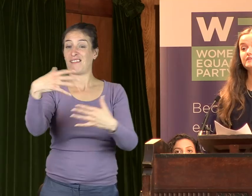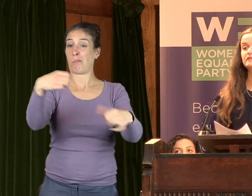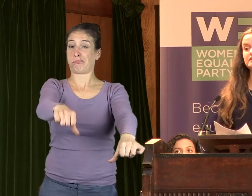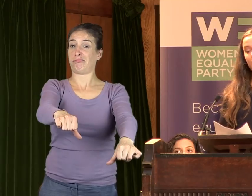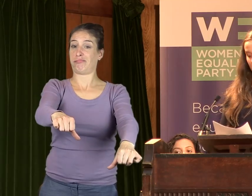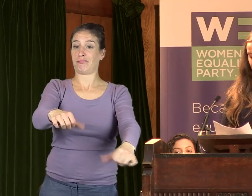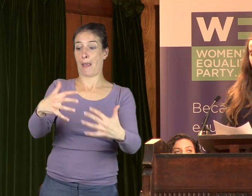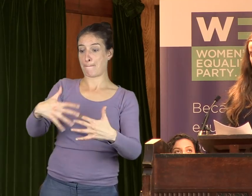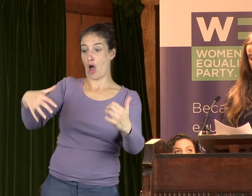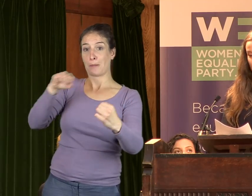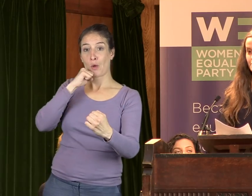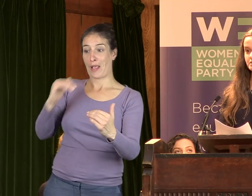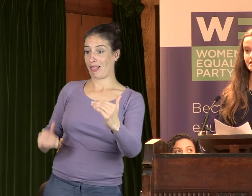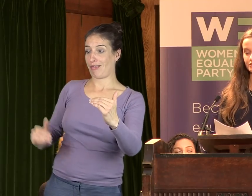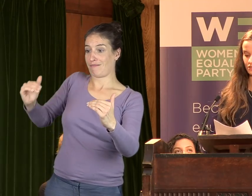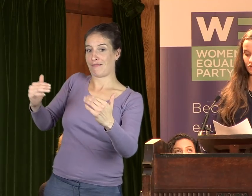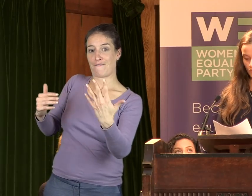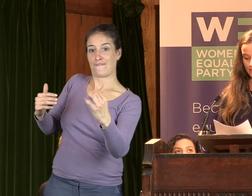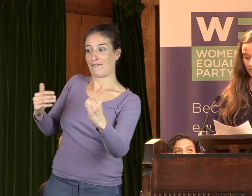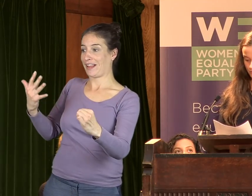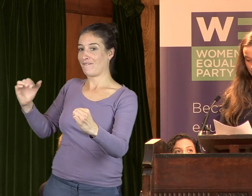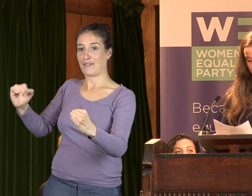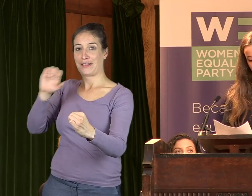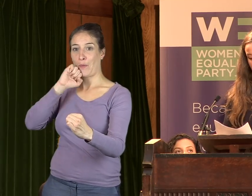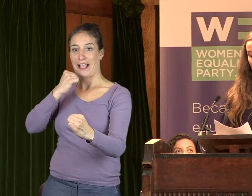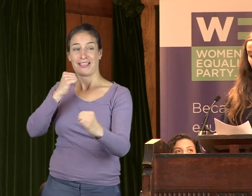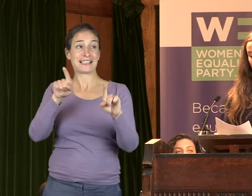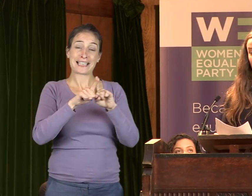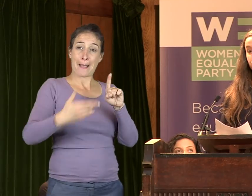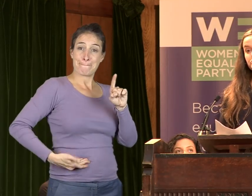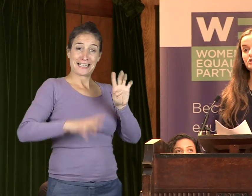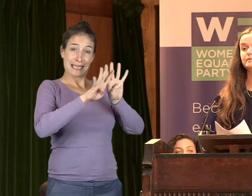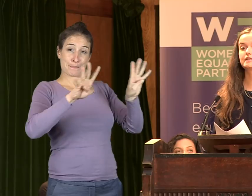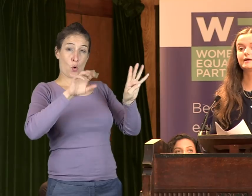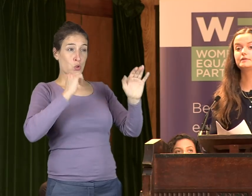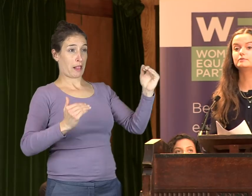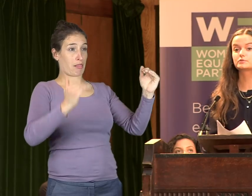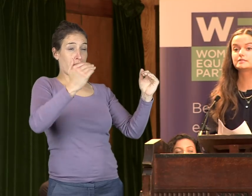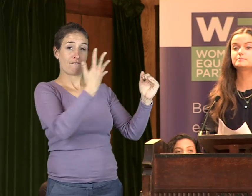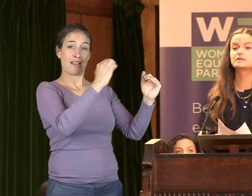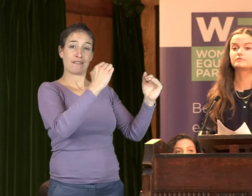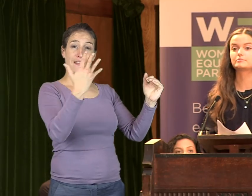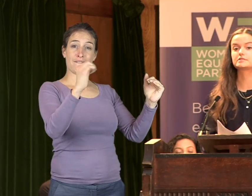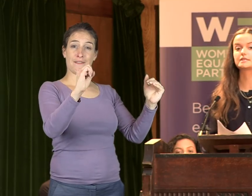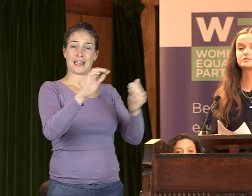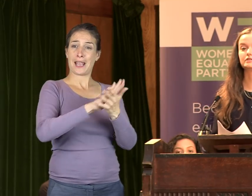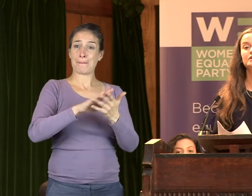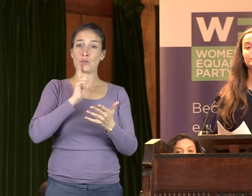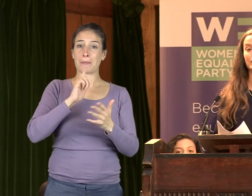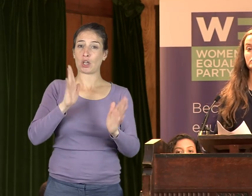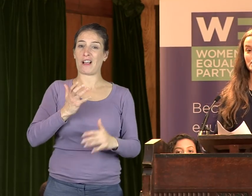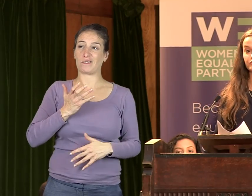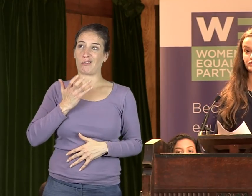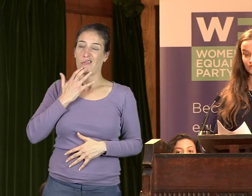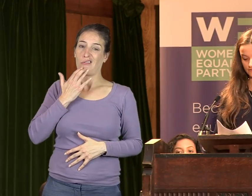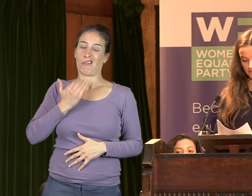have a 50-50 parliament and equal representation of women on boards. And we'll be able to stop being happy with 20% representation,